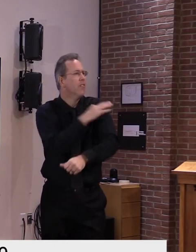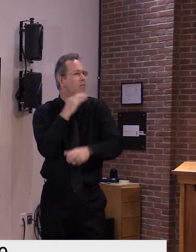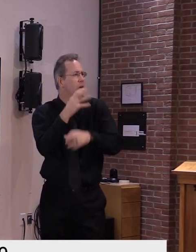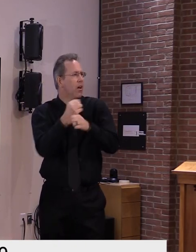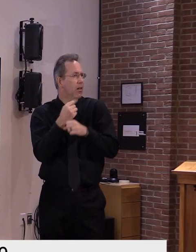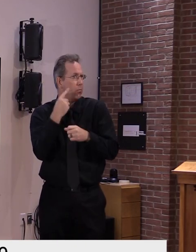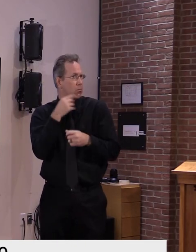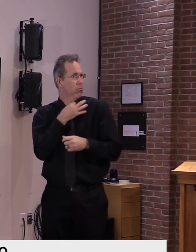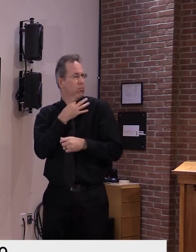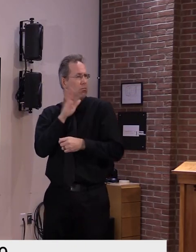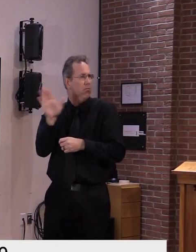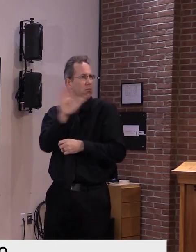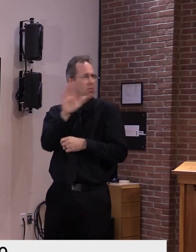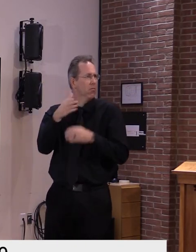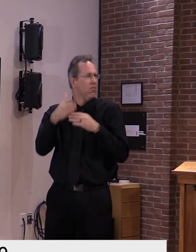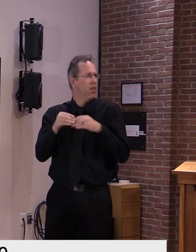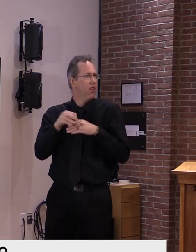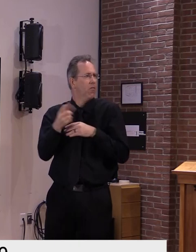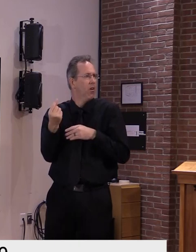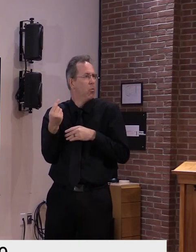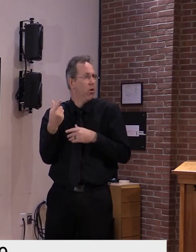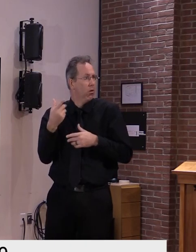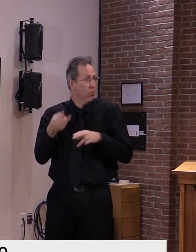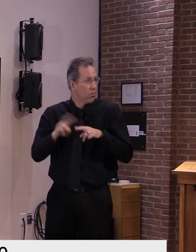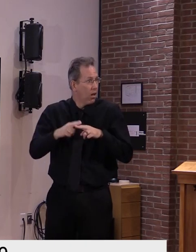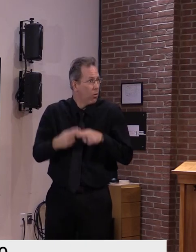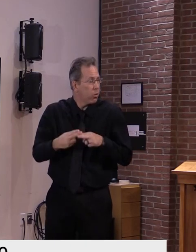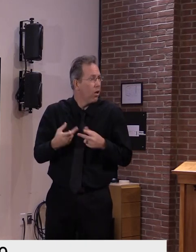Okay, thank you for those questions. So first of all,